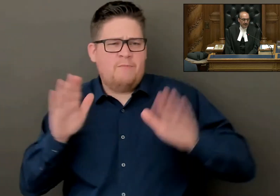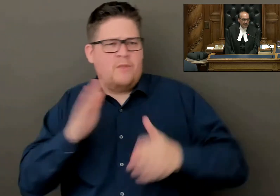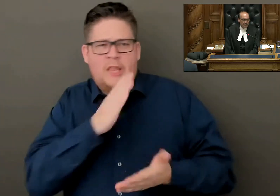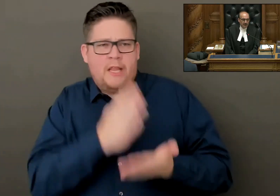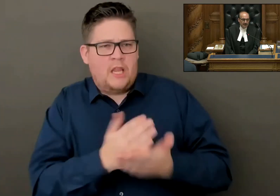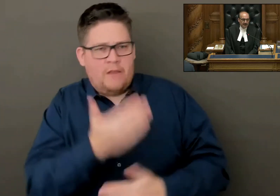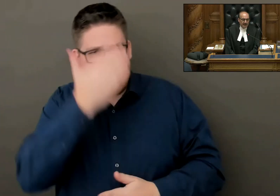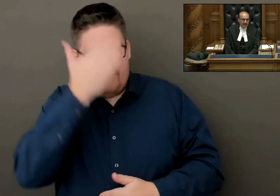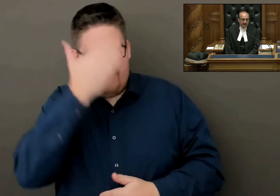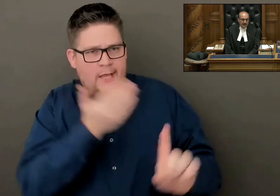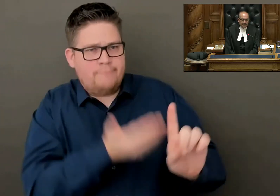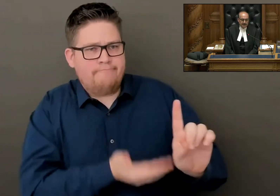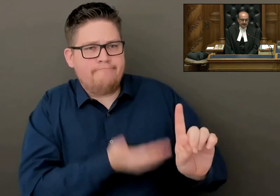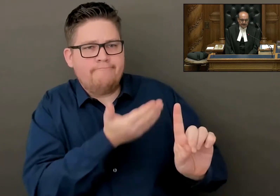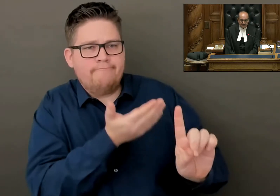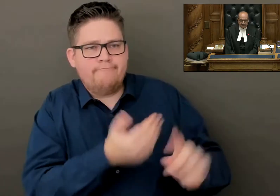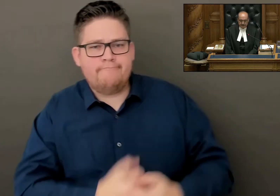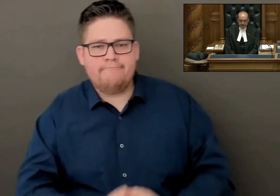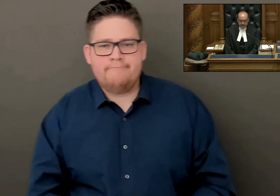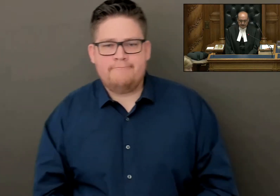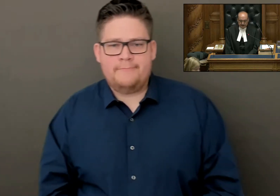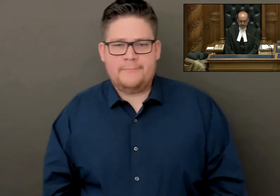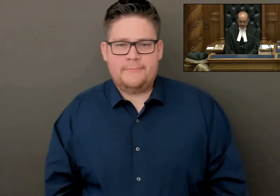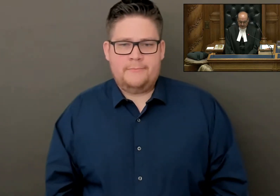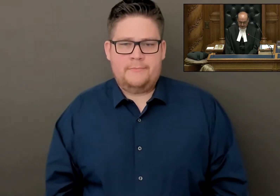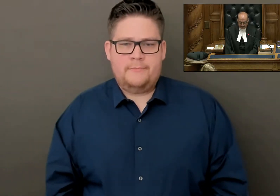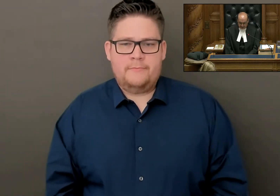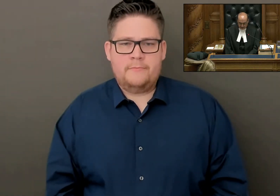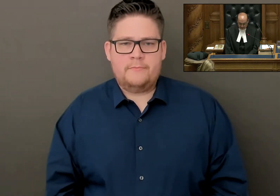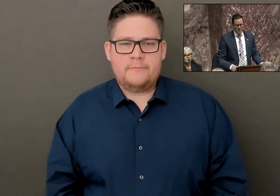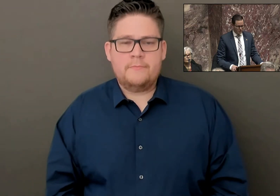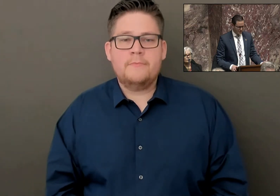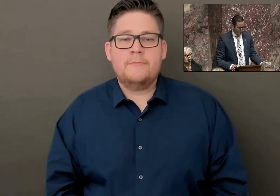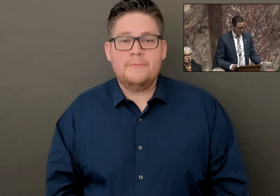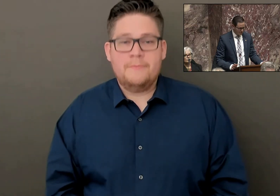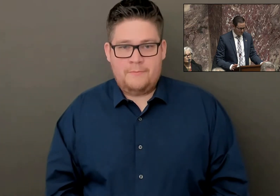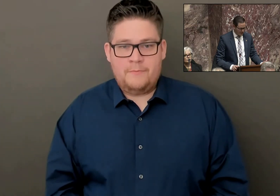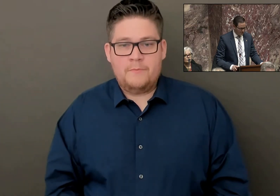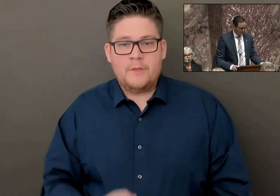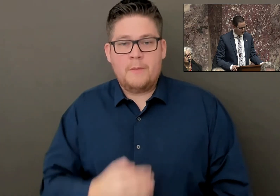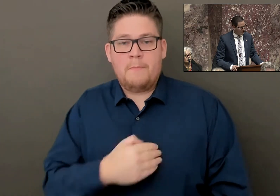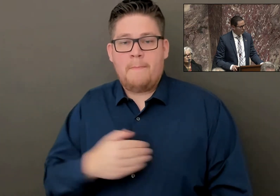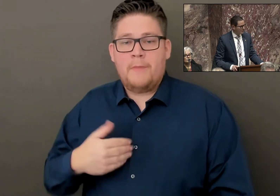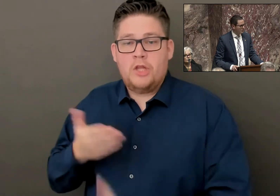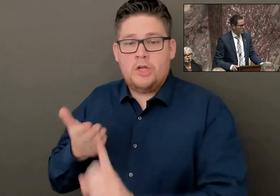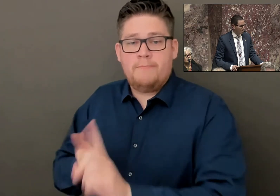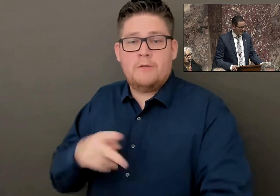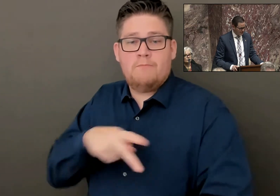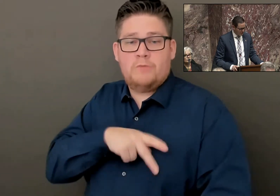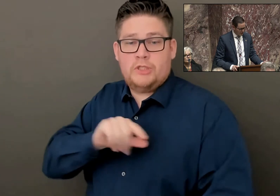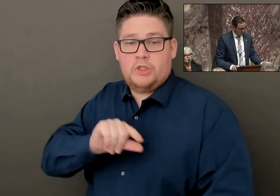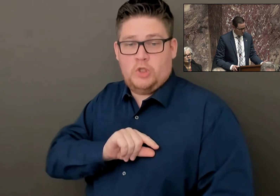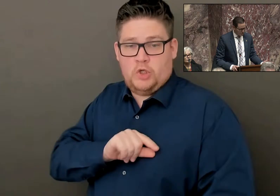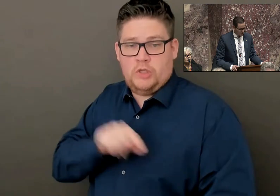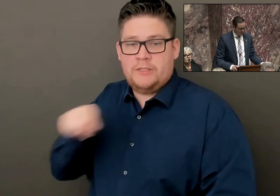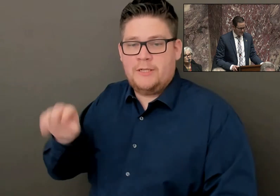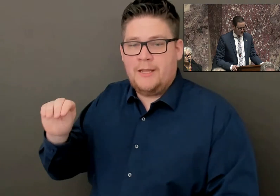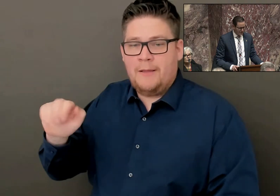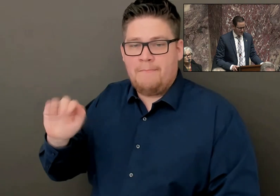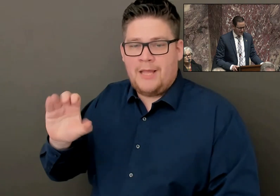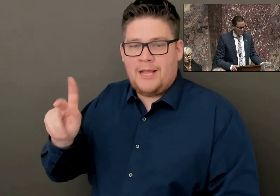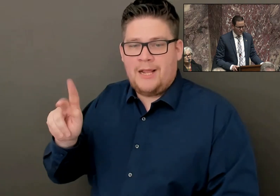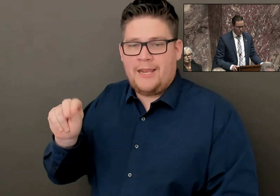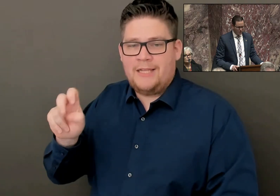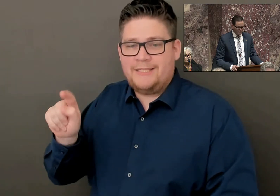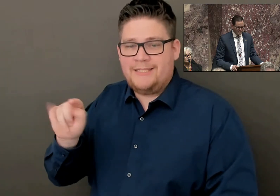Member for Prince George Mackenzie. Mr. Speaker, I rise today to pay tribute to the firefighters across our province who put their lives